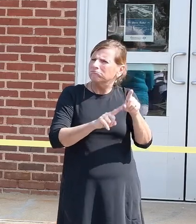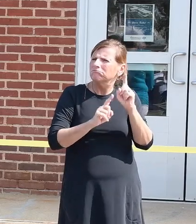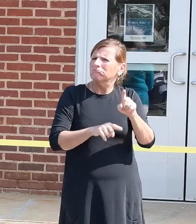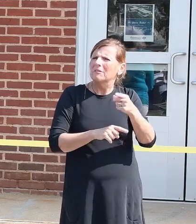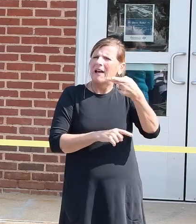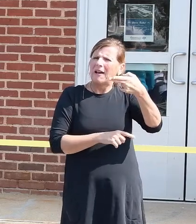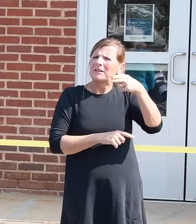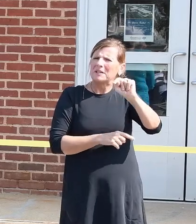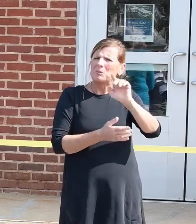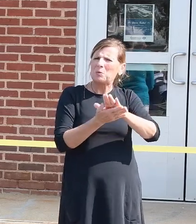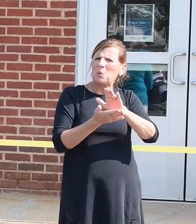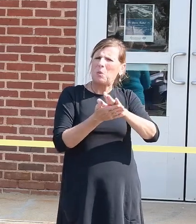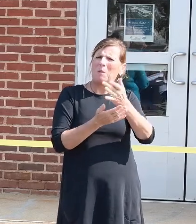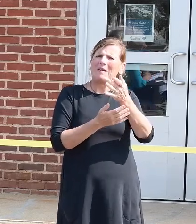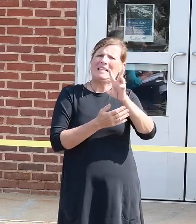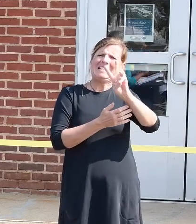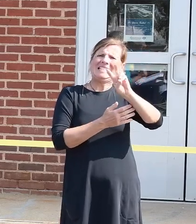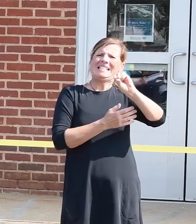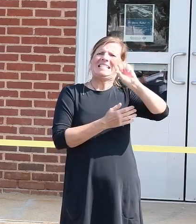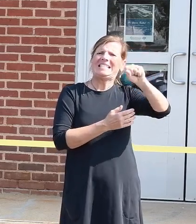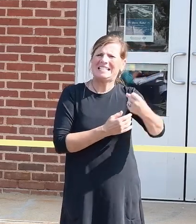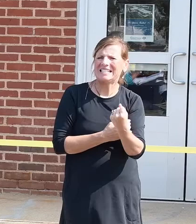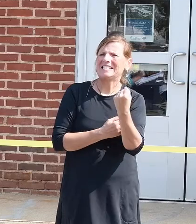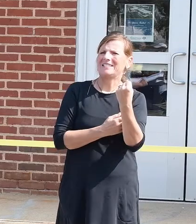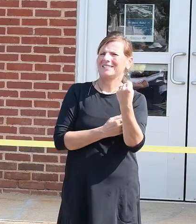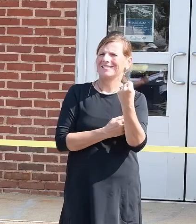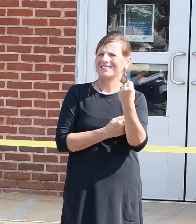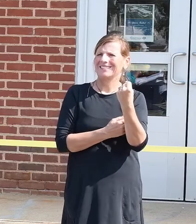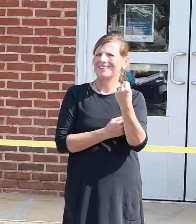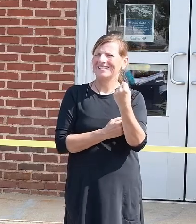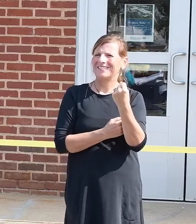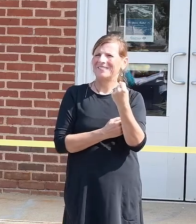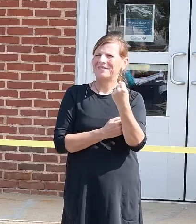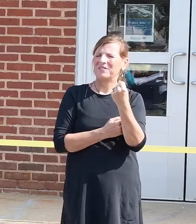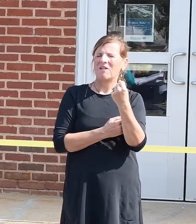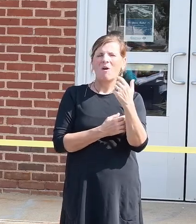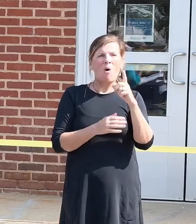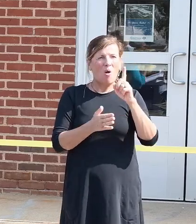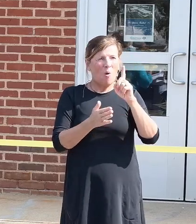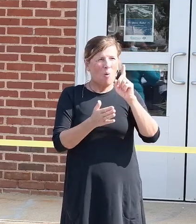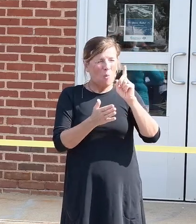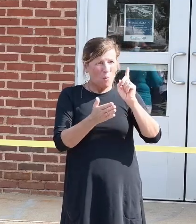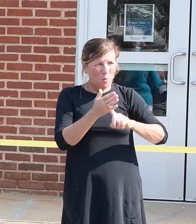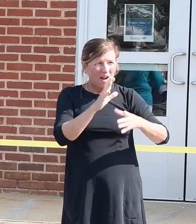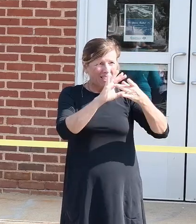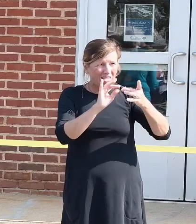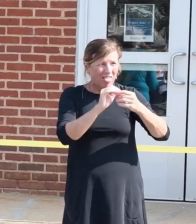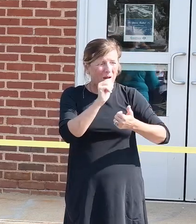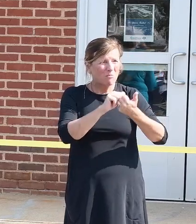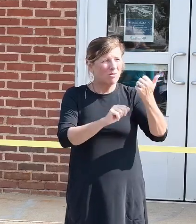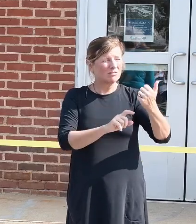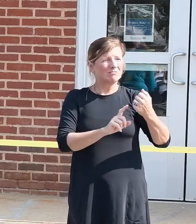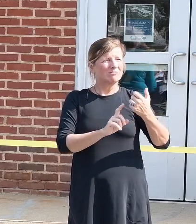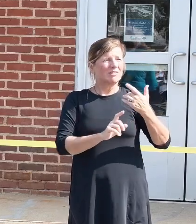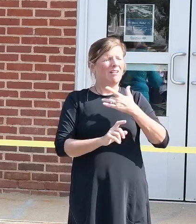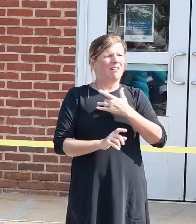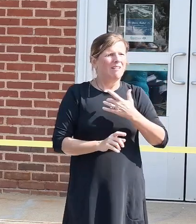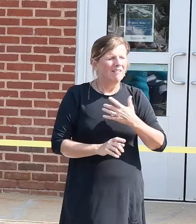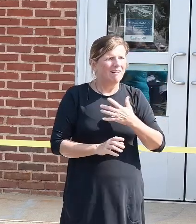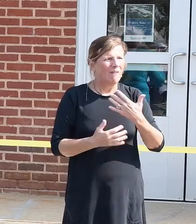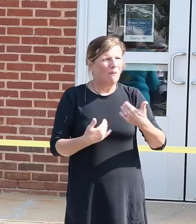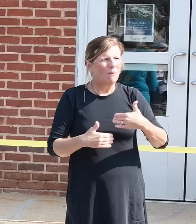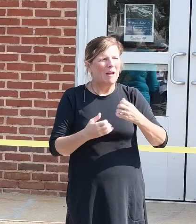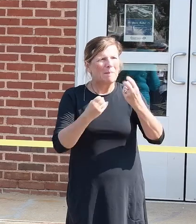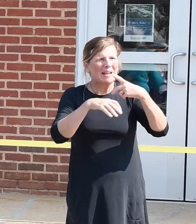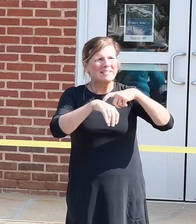in the 60s? And I think the thing that most hit me was how many times he said